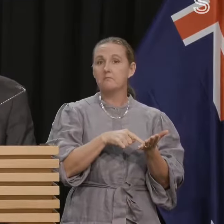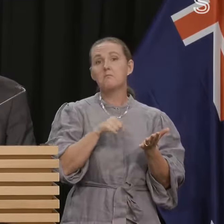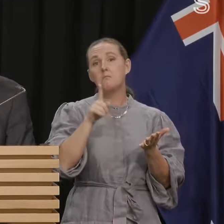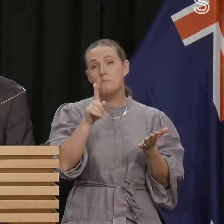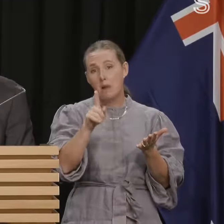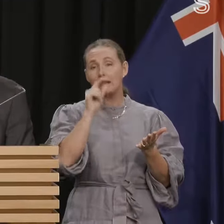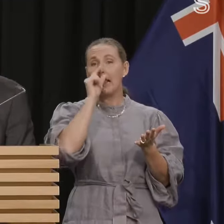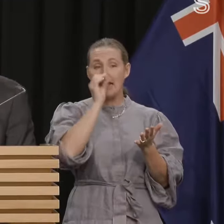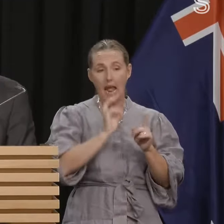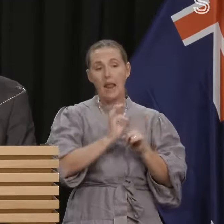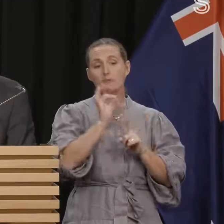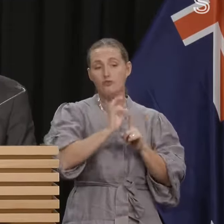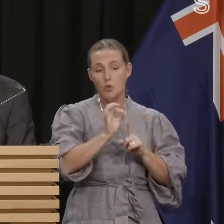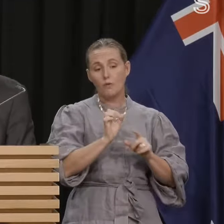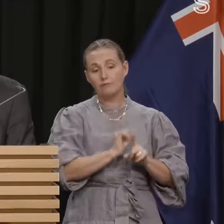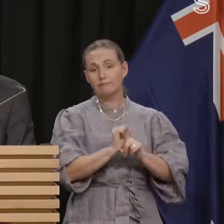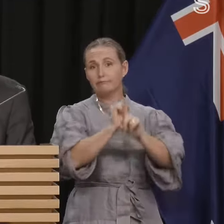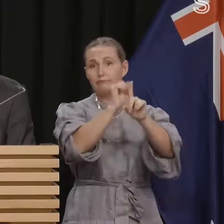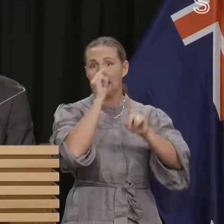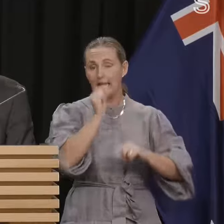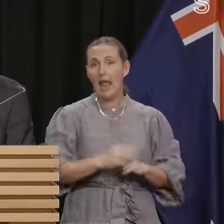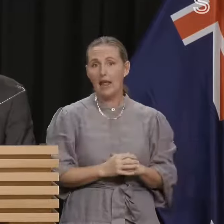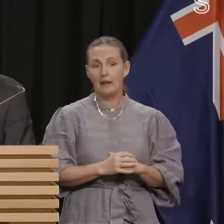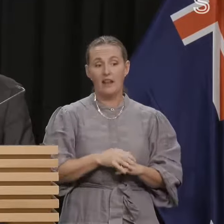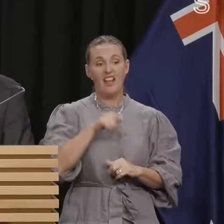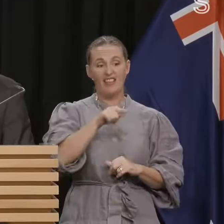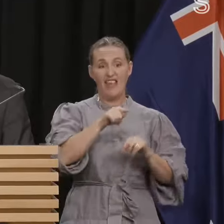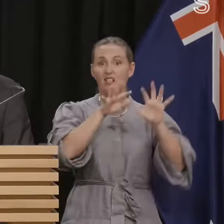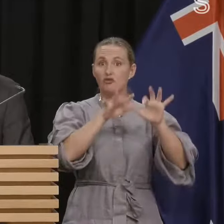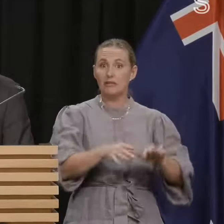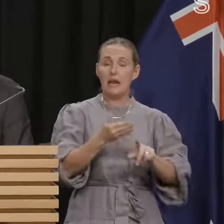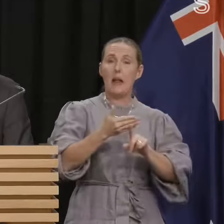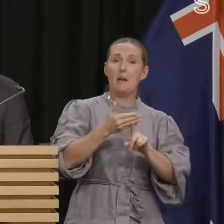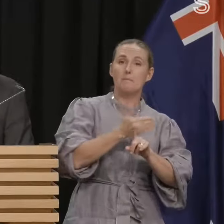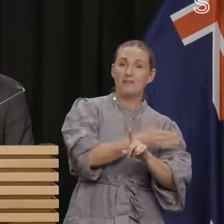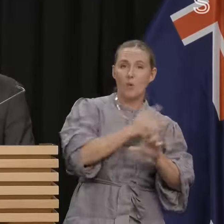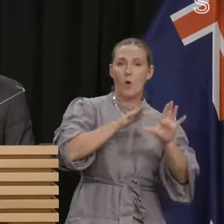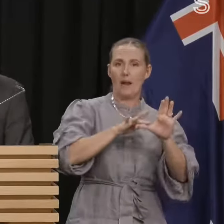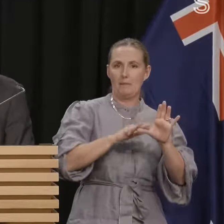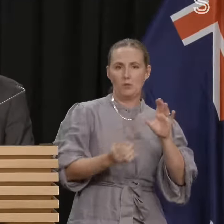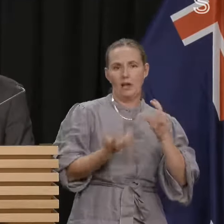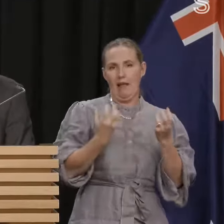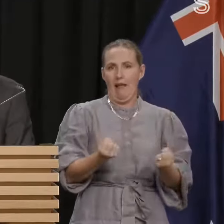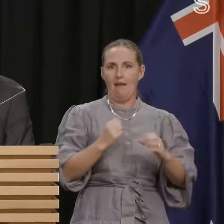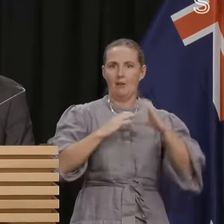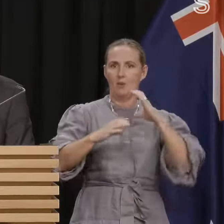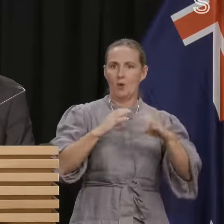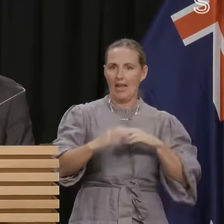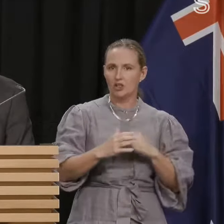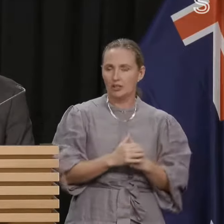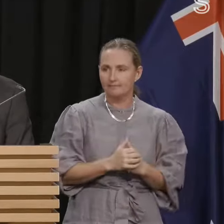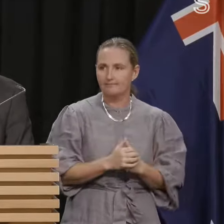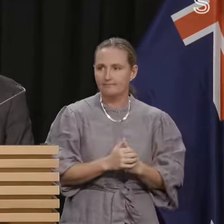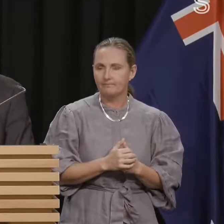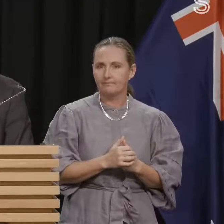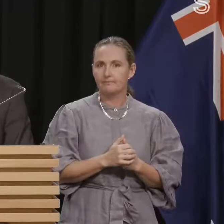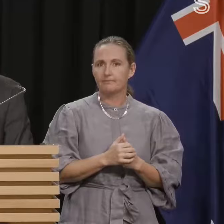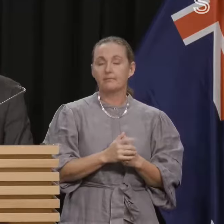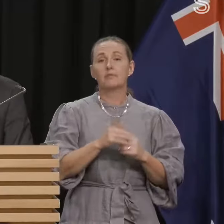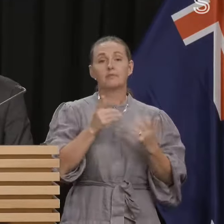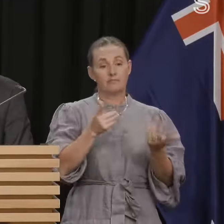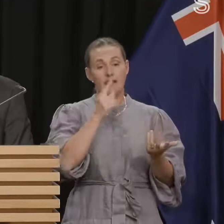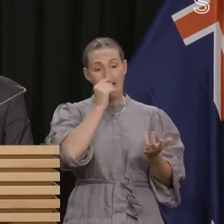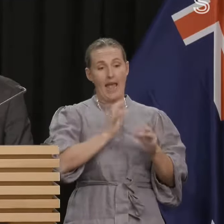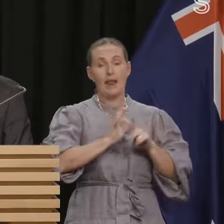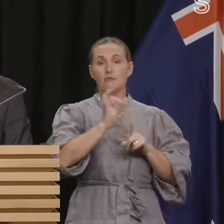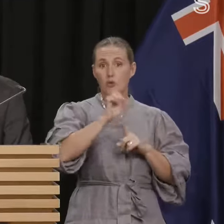to improve. It was written in the era before digital communication, by and large. So yes, there are going to be opportunities for improvement. But actually,